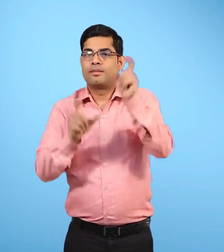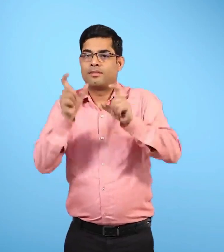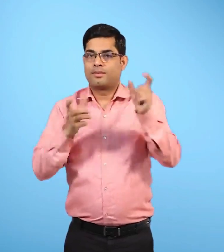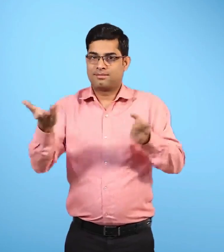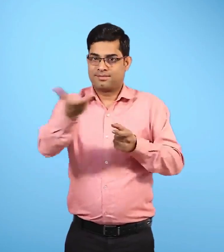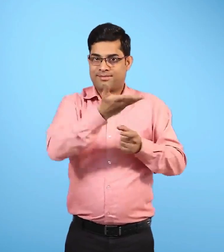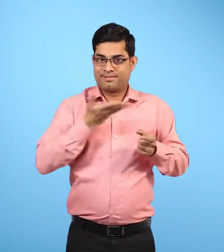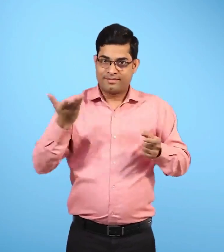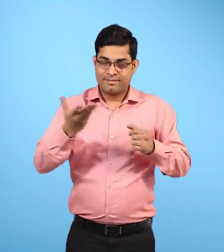Make public.